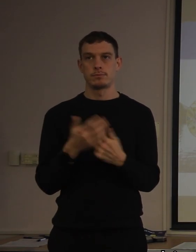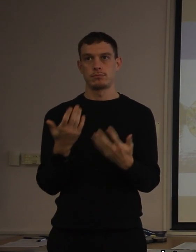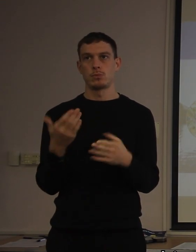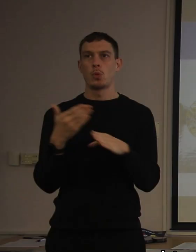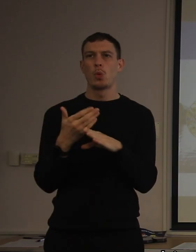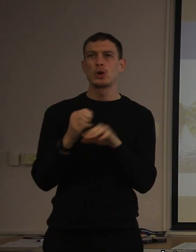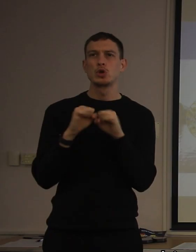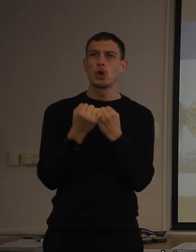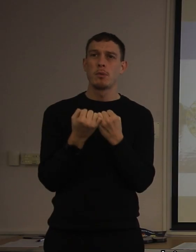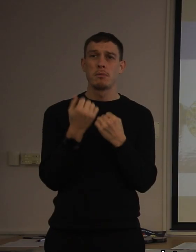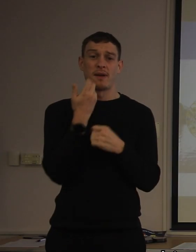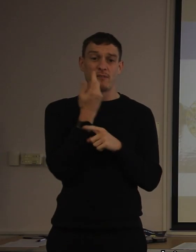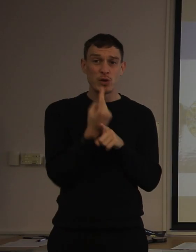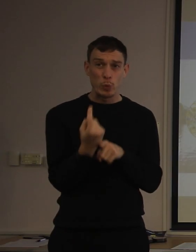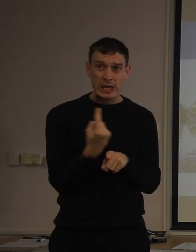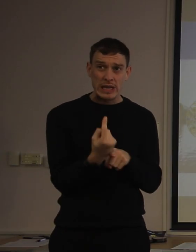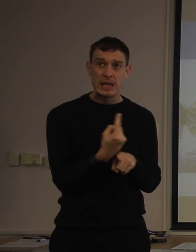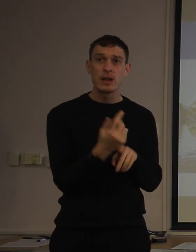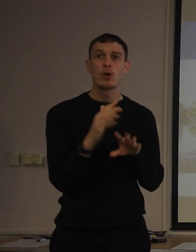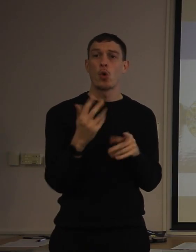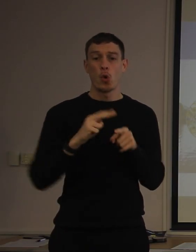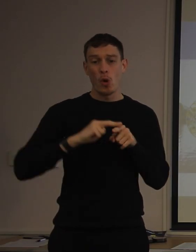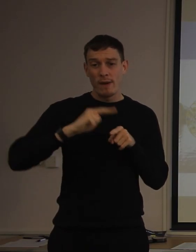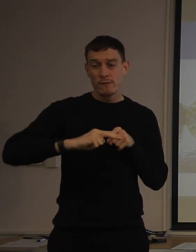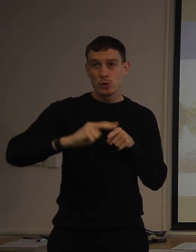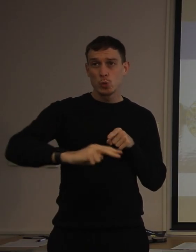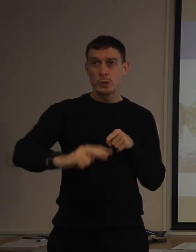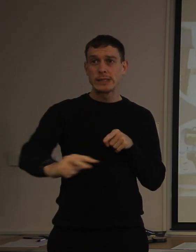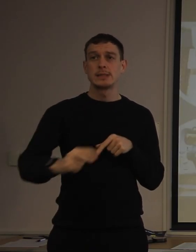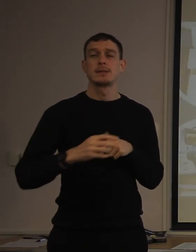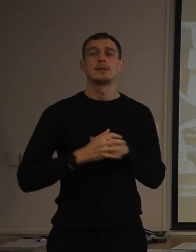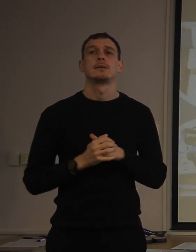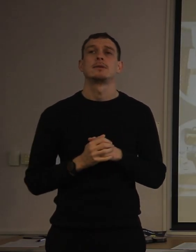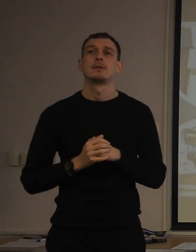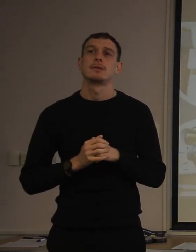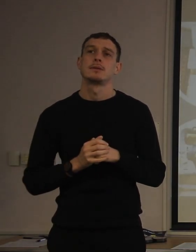of weekly, fortnightly, that type of thing.